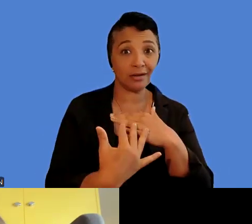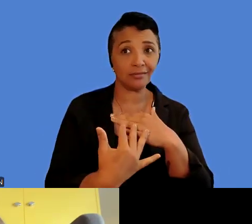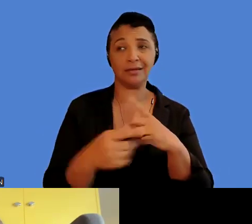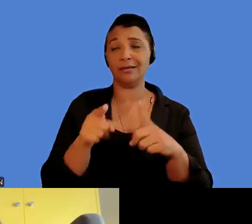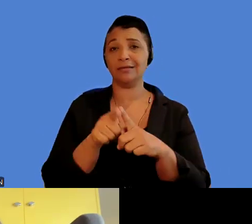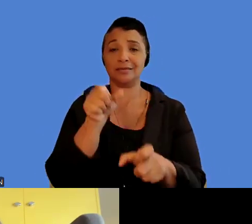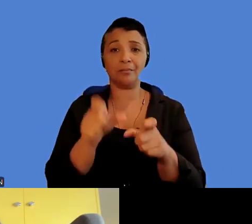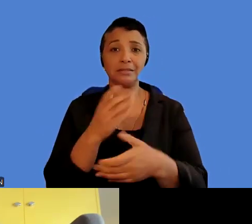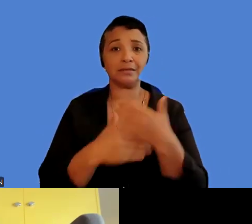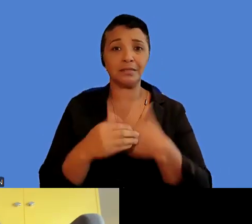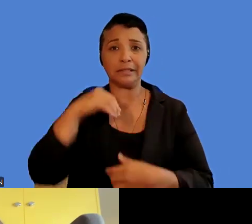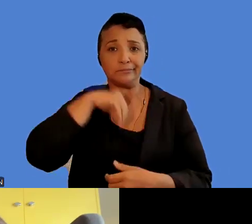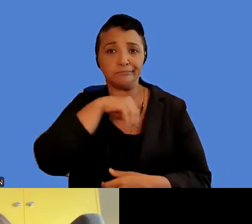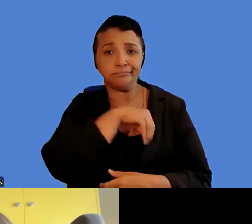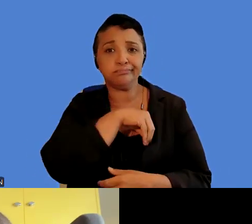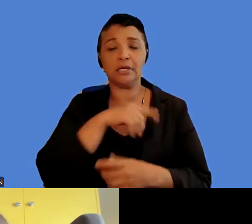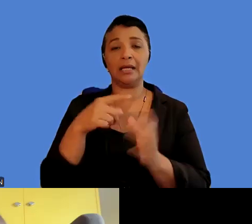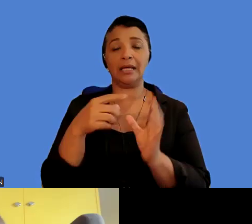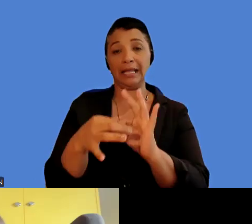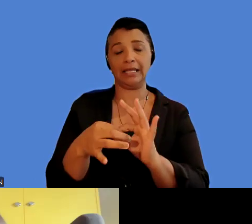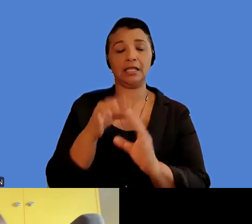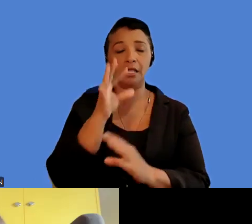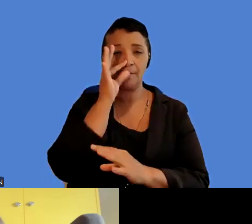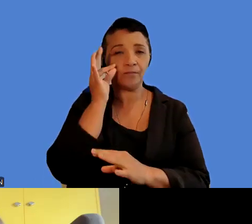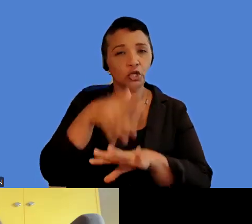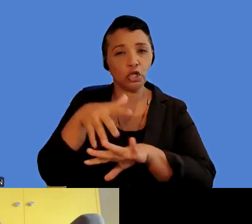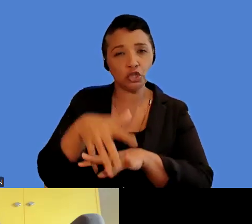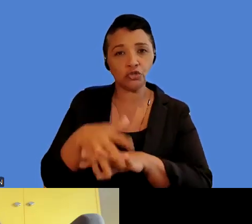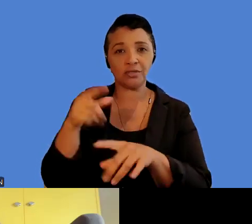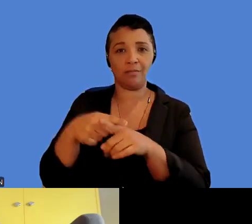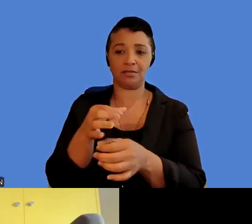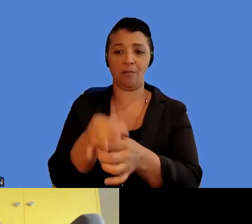by persons with disabilities from Indigenous or minority communities.